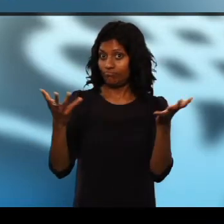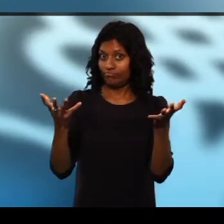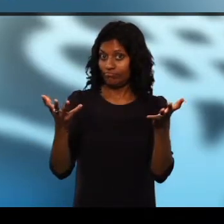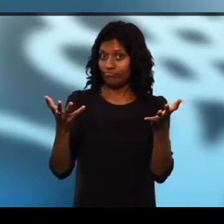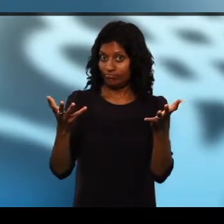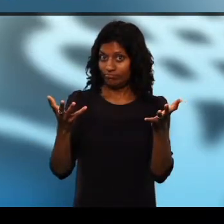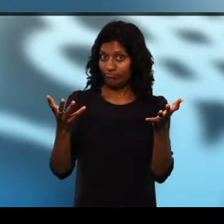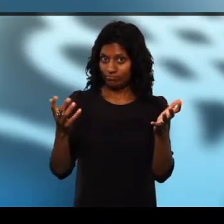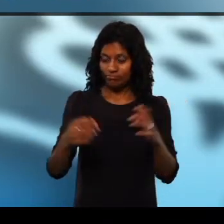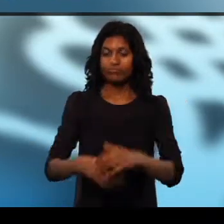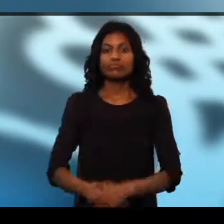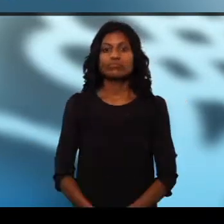Disability.